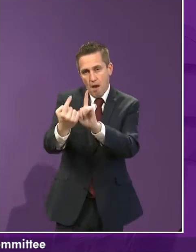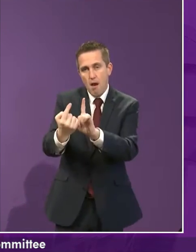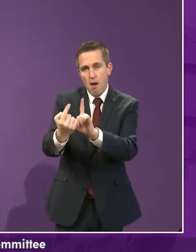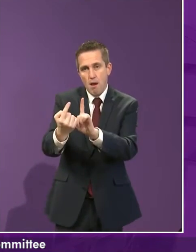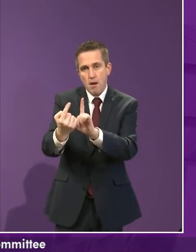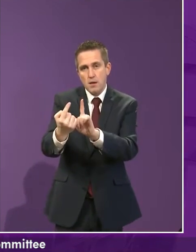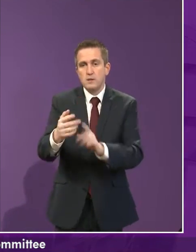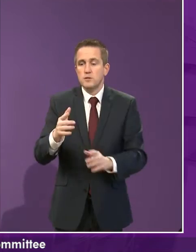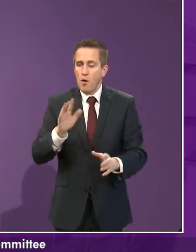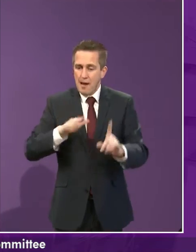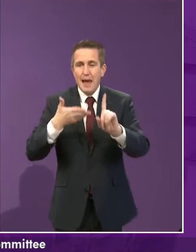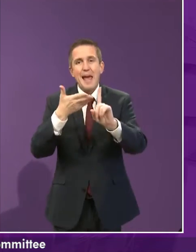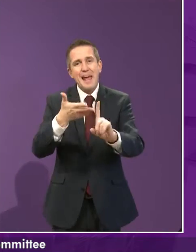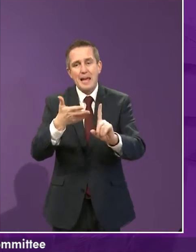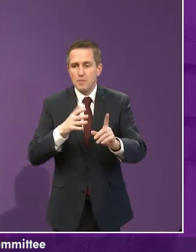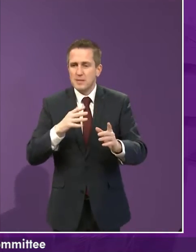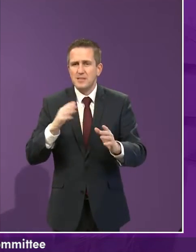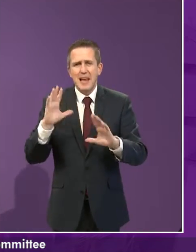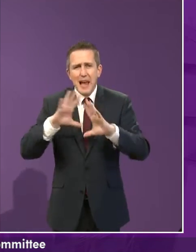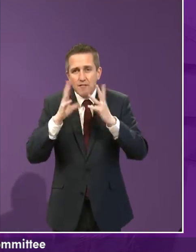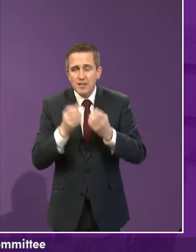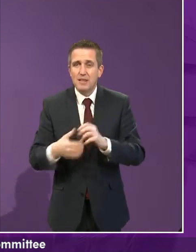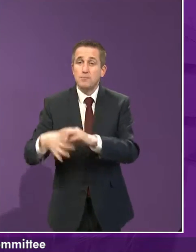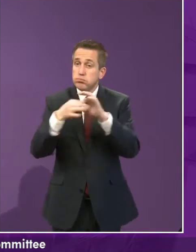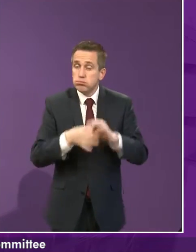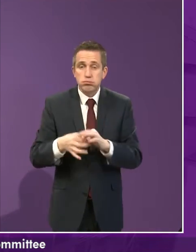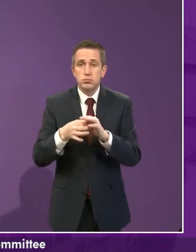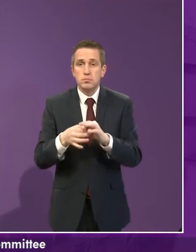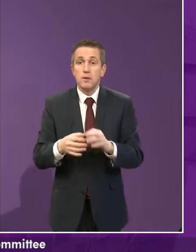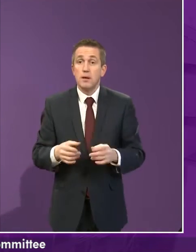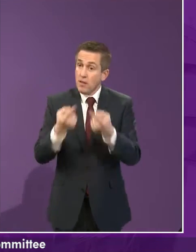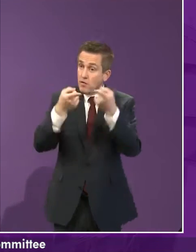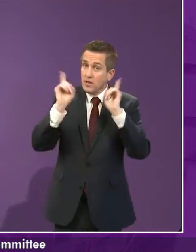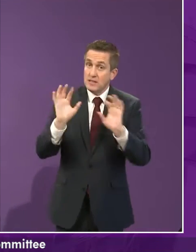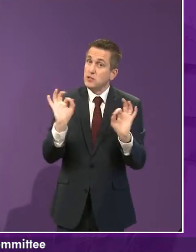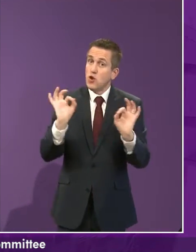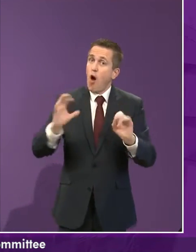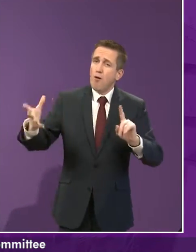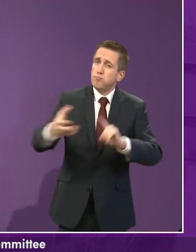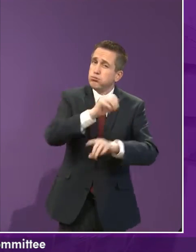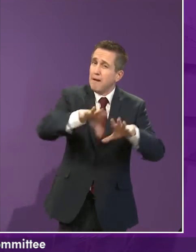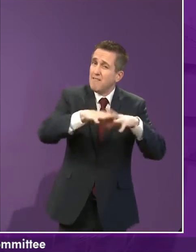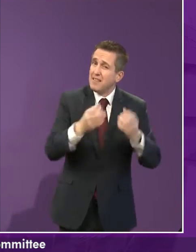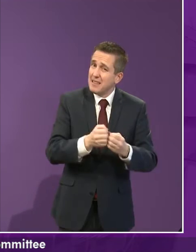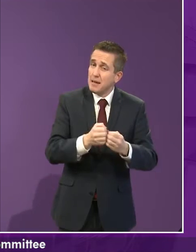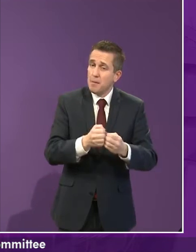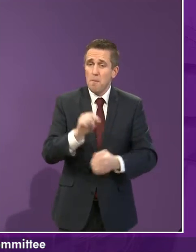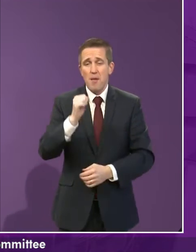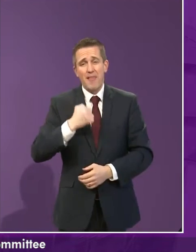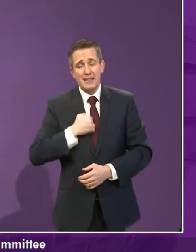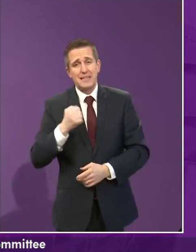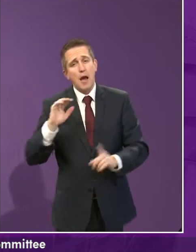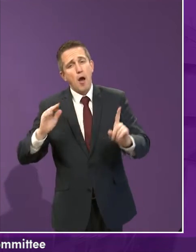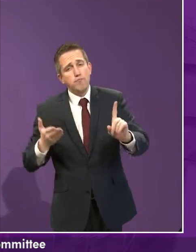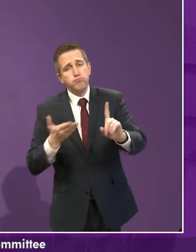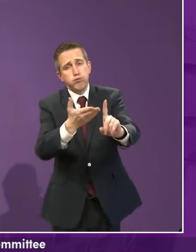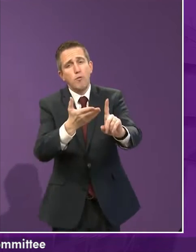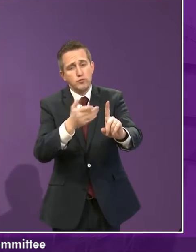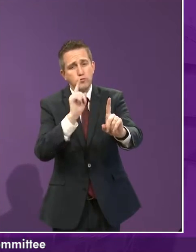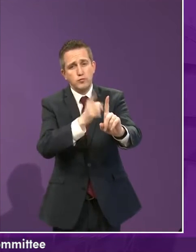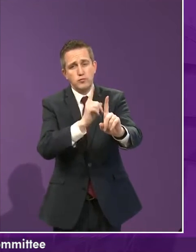of everyone joining together with things. I'm not saying we're perfect at doing it, but that is the approach we are striving